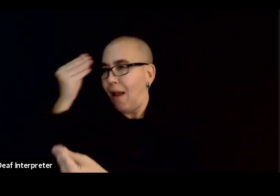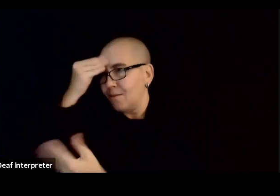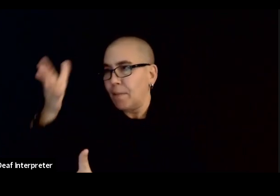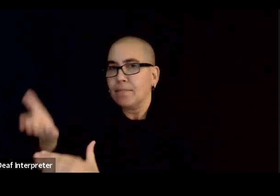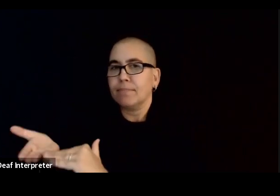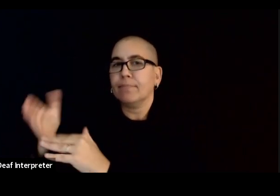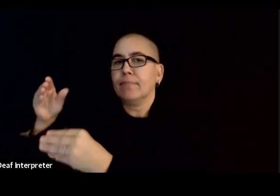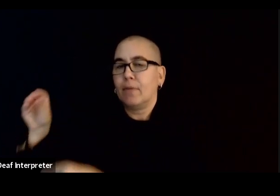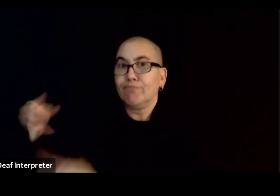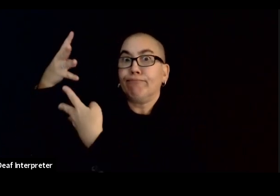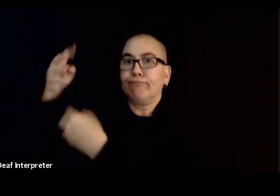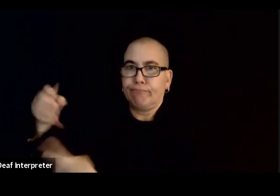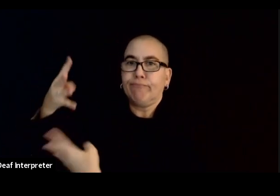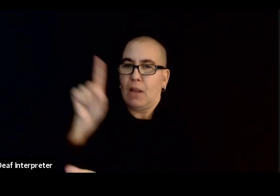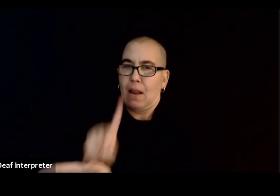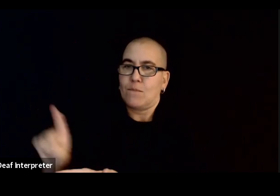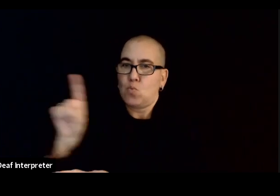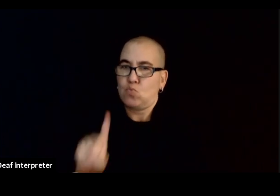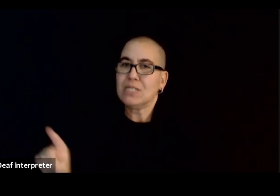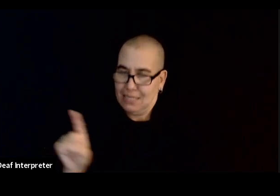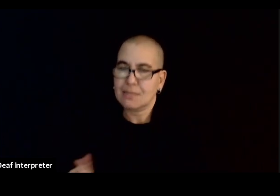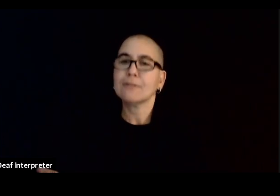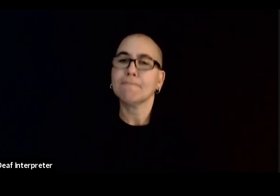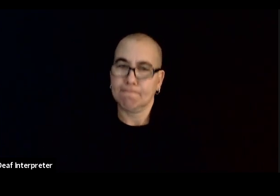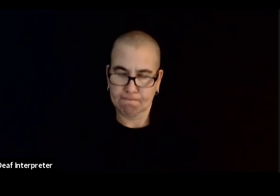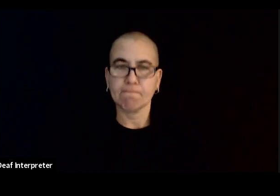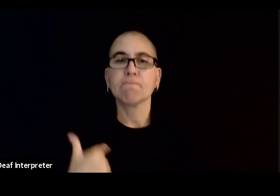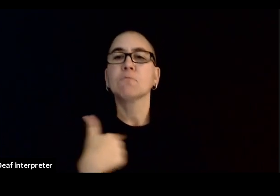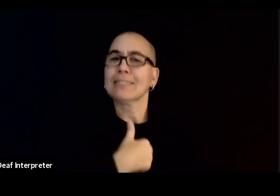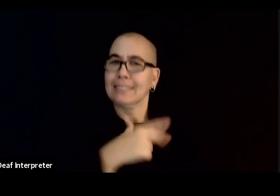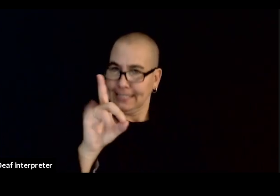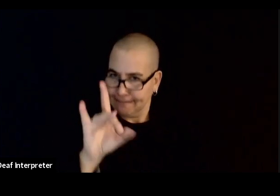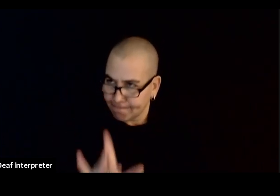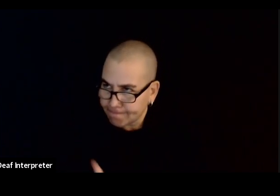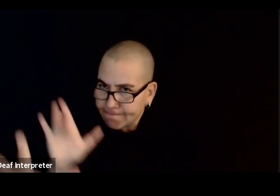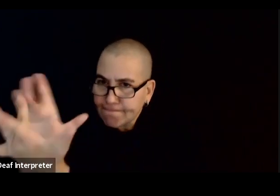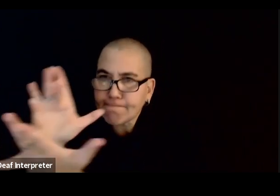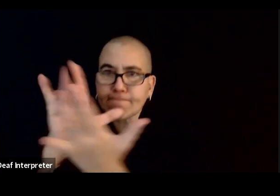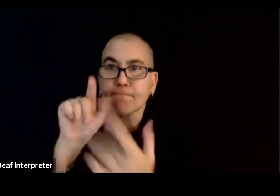also be providing that information.